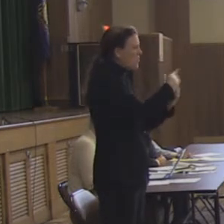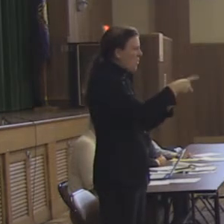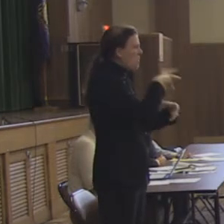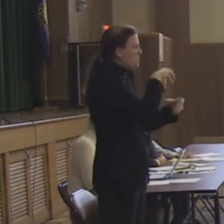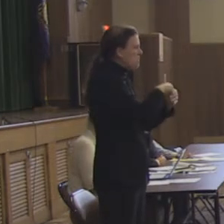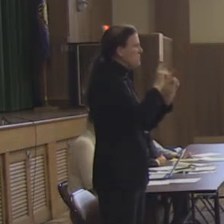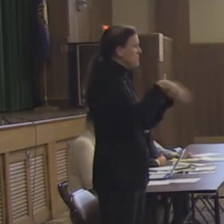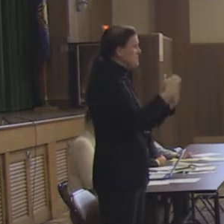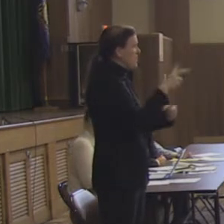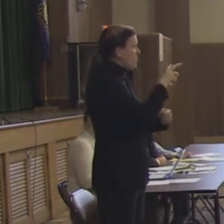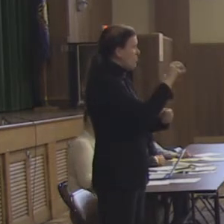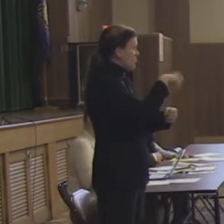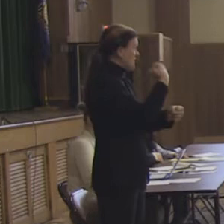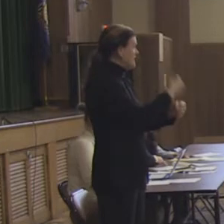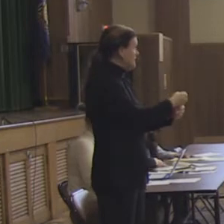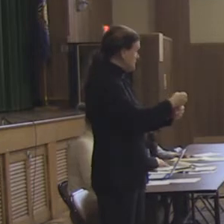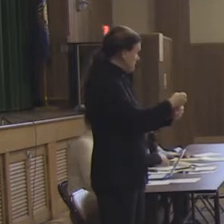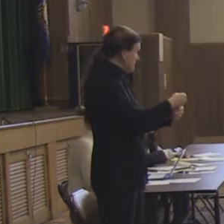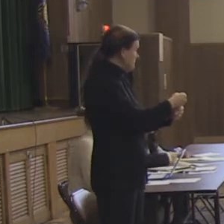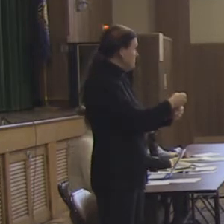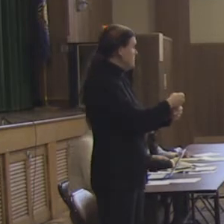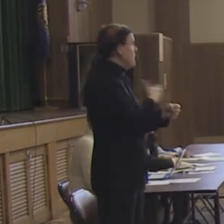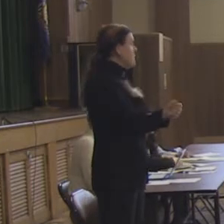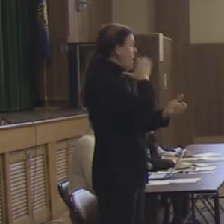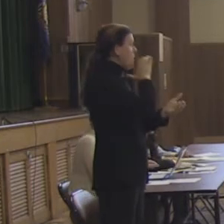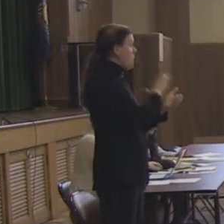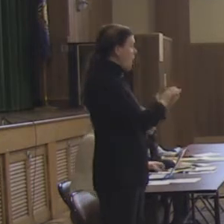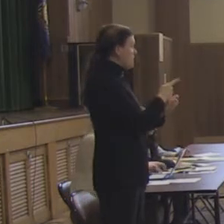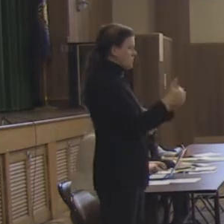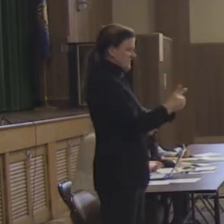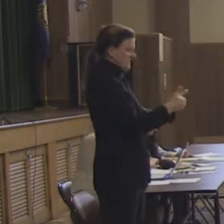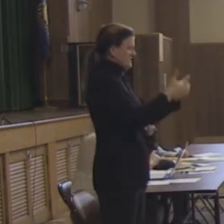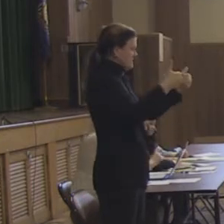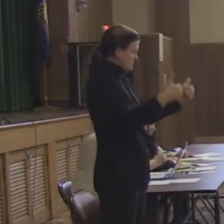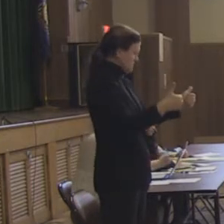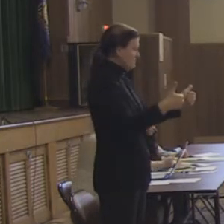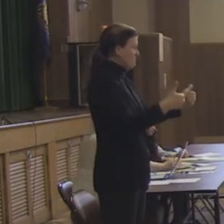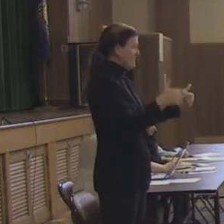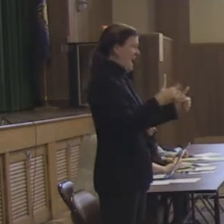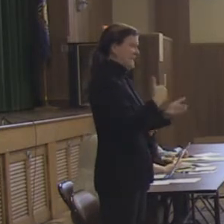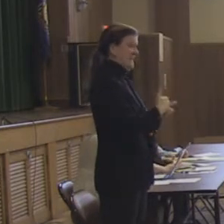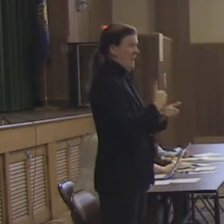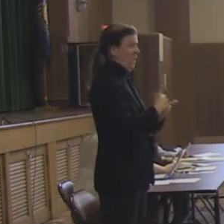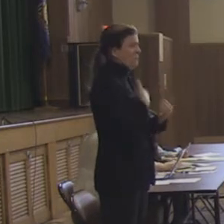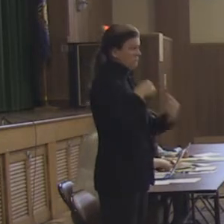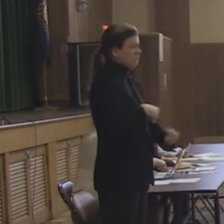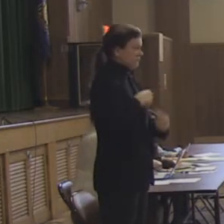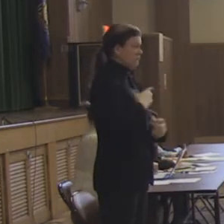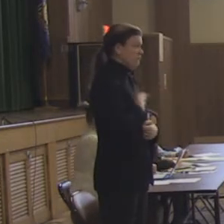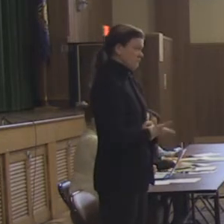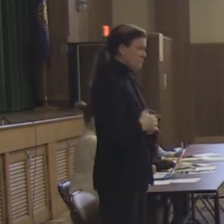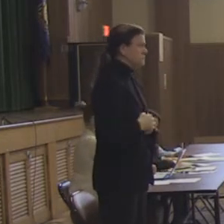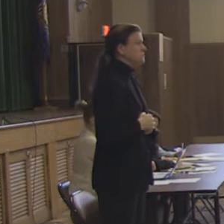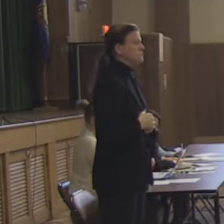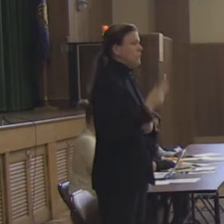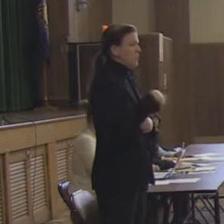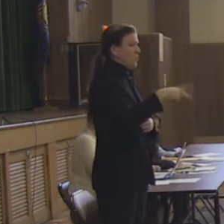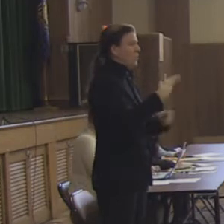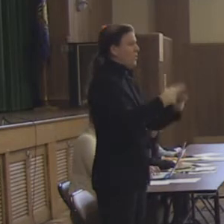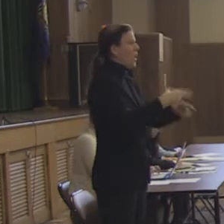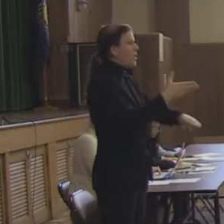about 30 years. I was separated from my wife for a couple of years and needed some help. Found a program